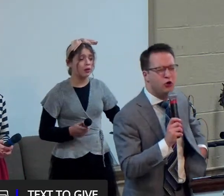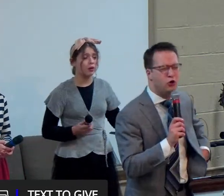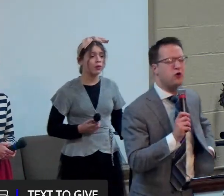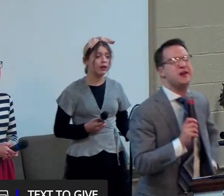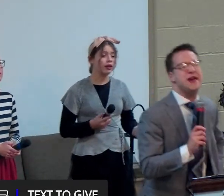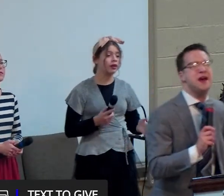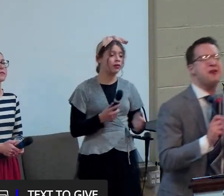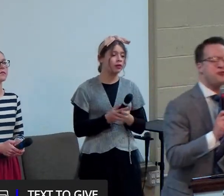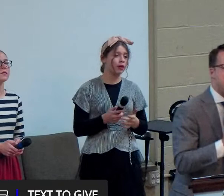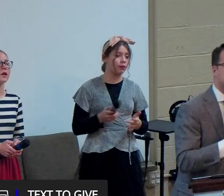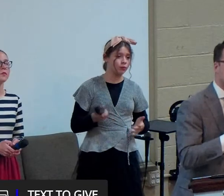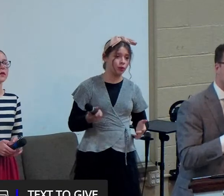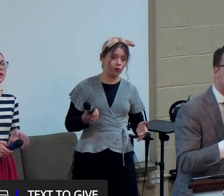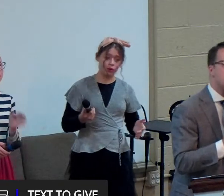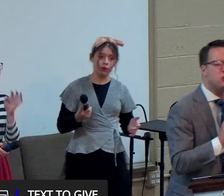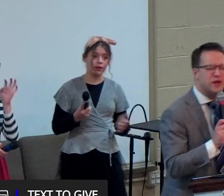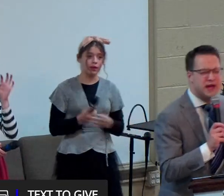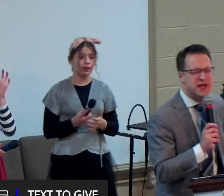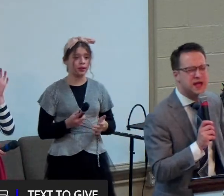oh, where I'm